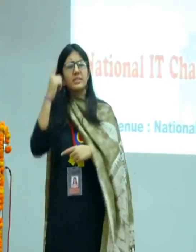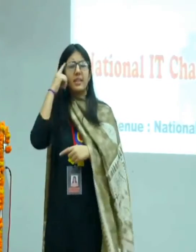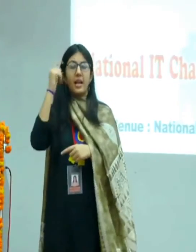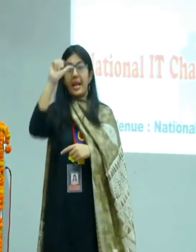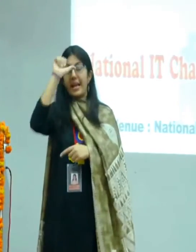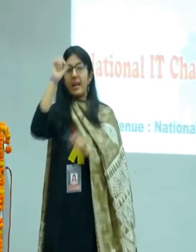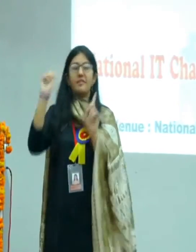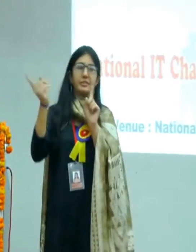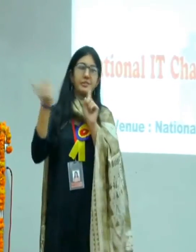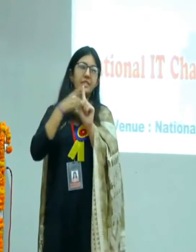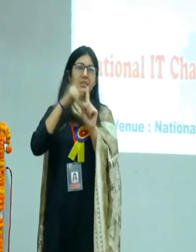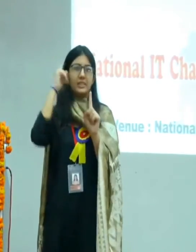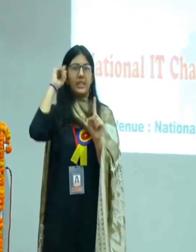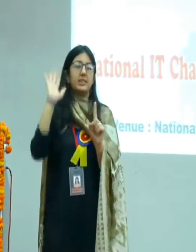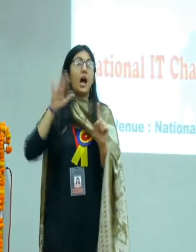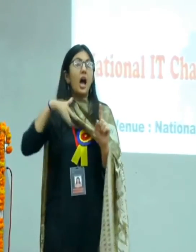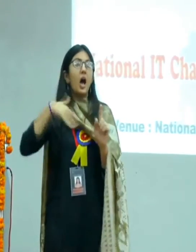first.